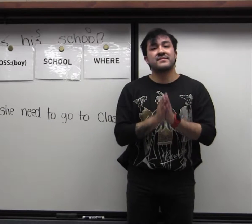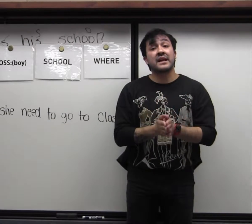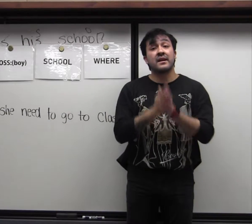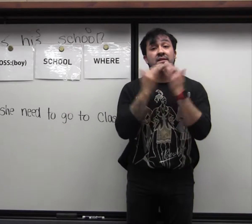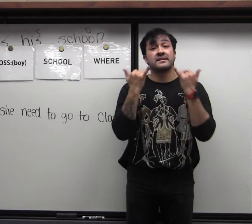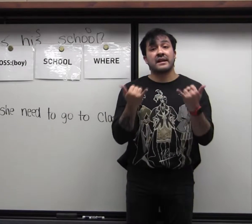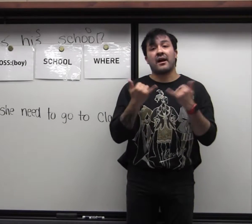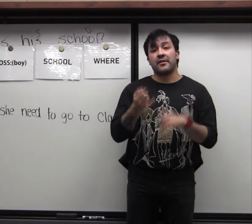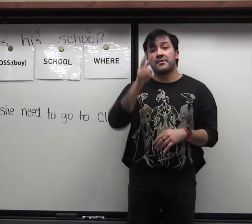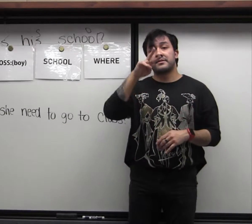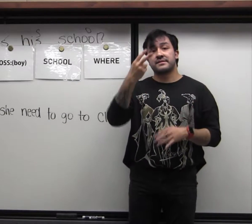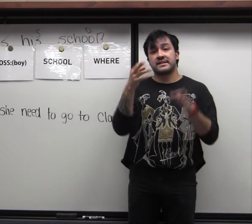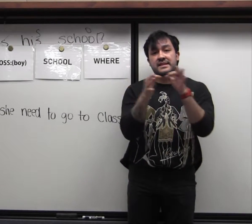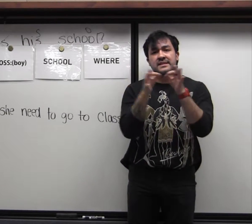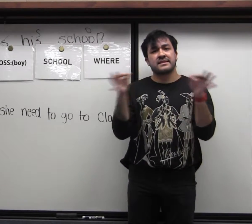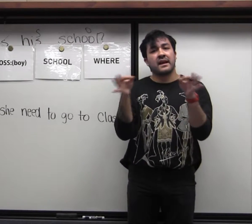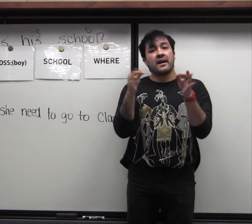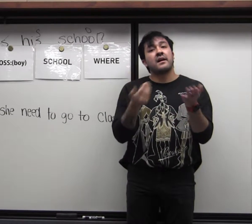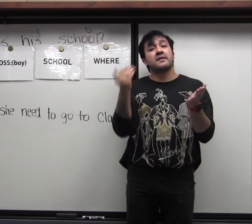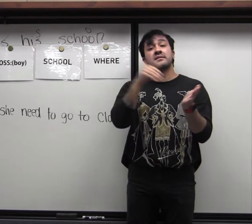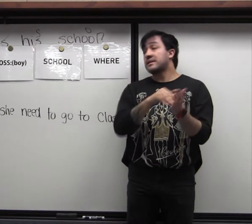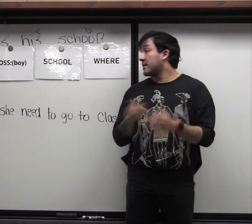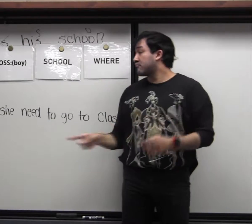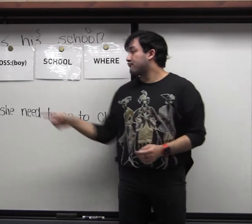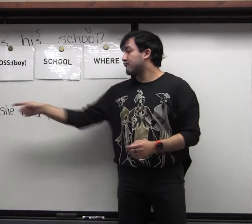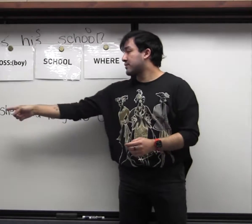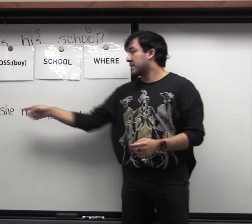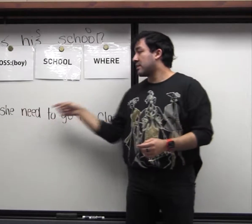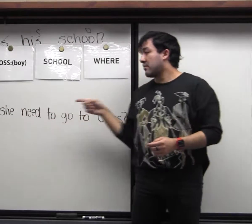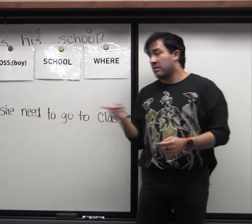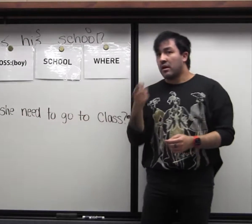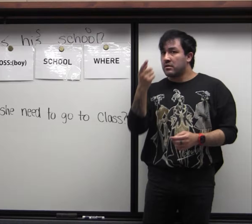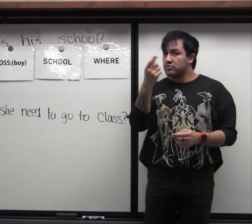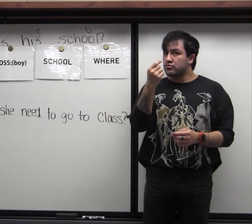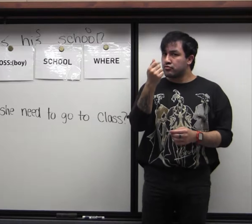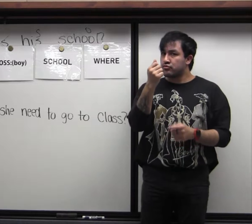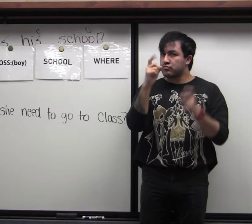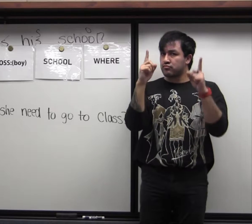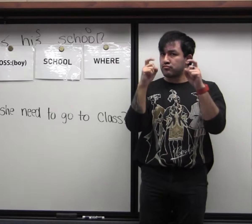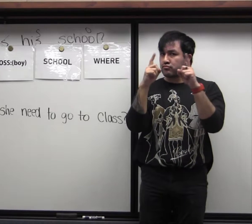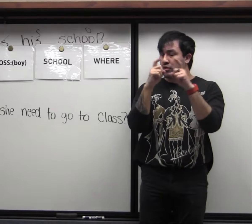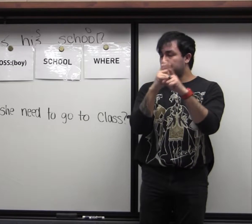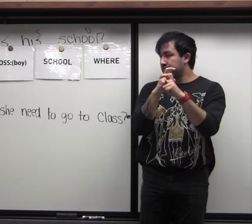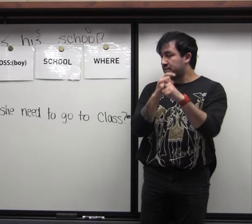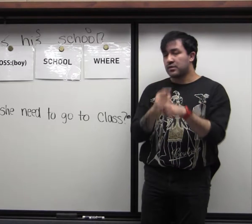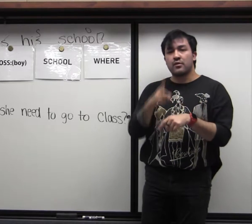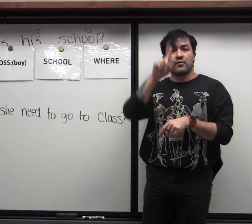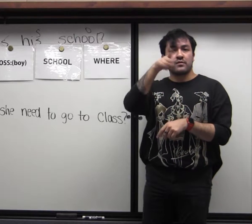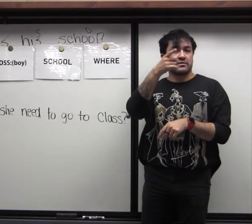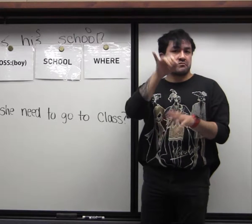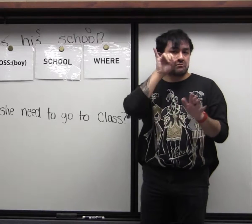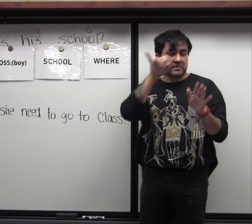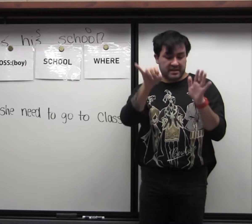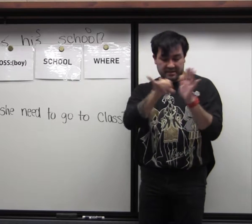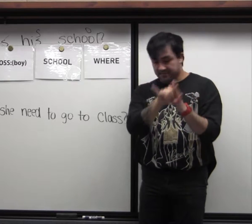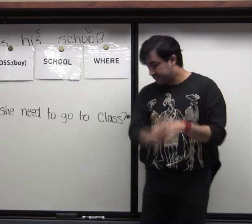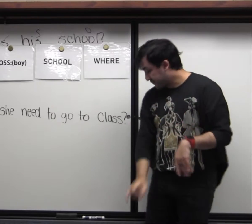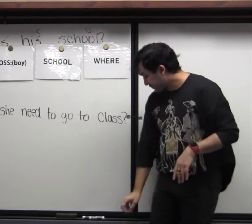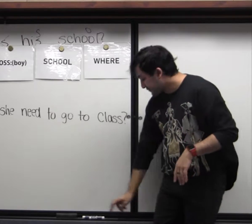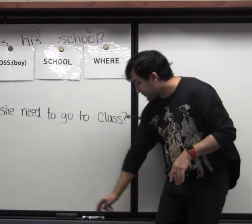Okay, so today we're going to go ahead and continue our WH question discussion. So this one's a little bit more complicated. So let's go